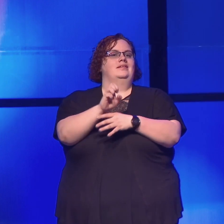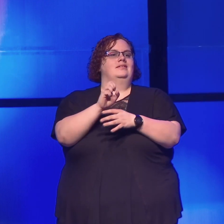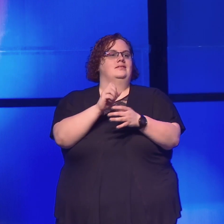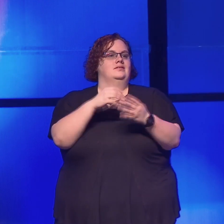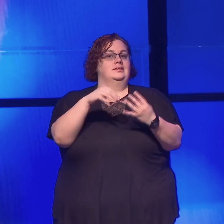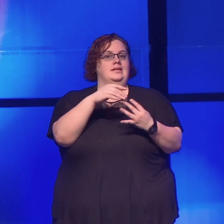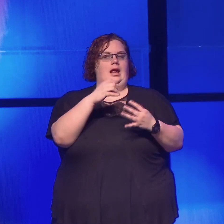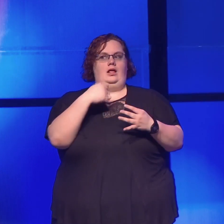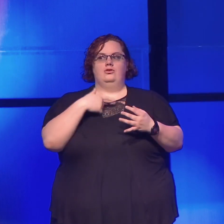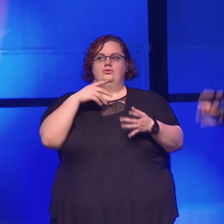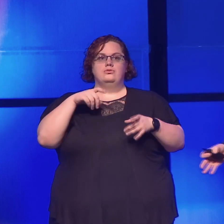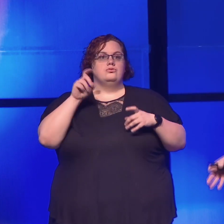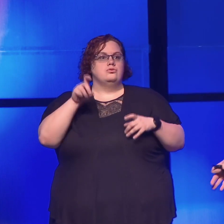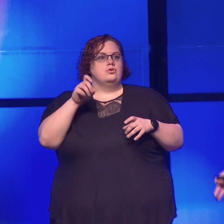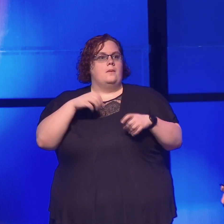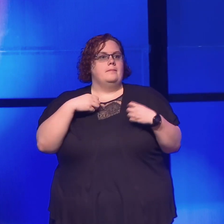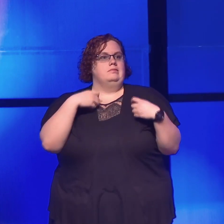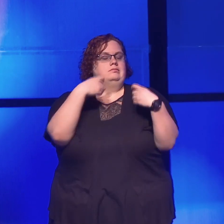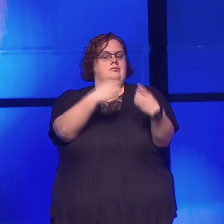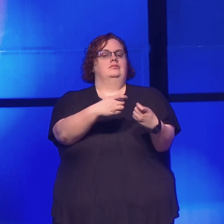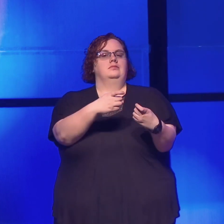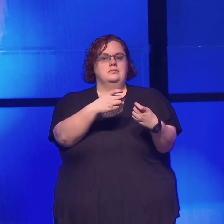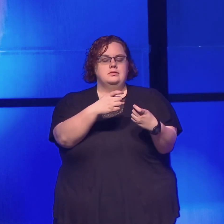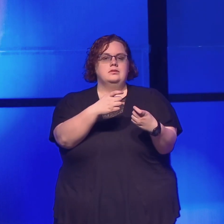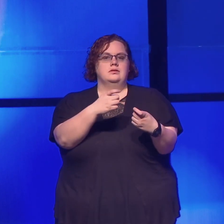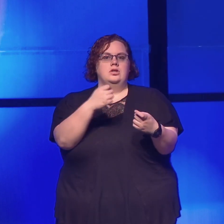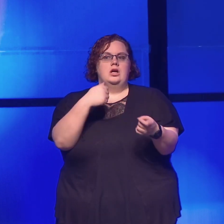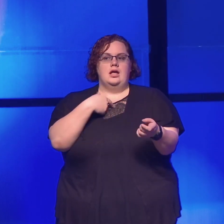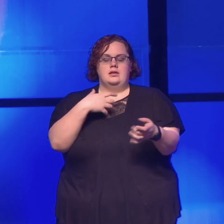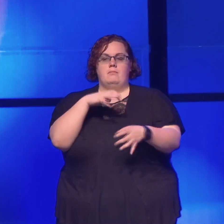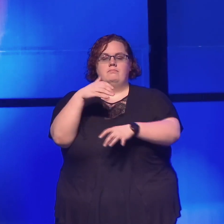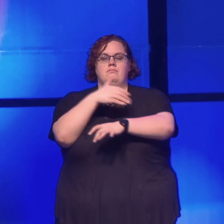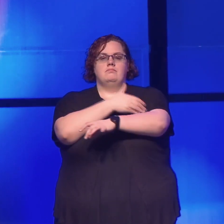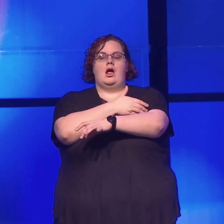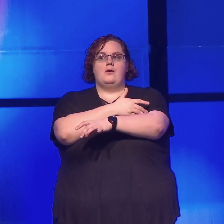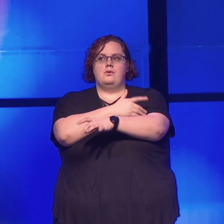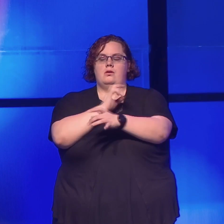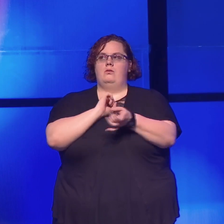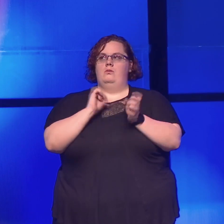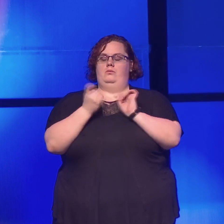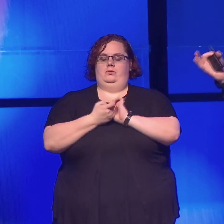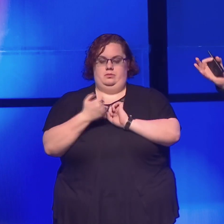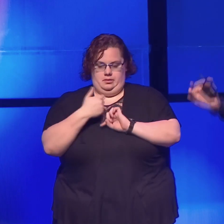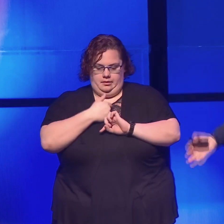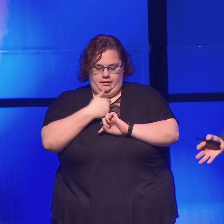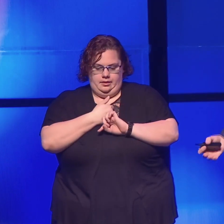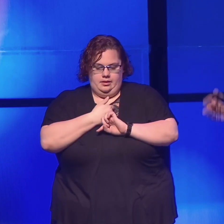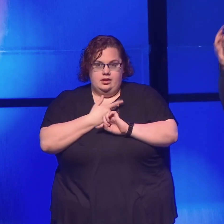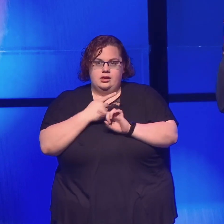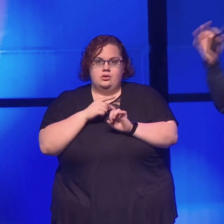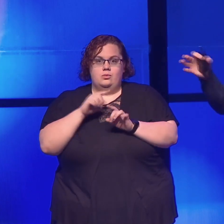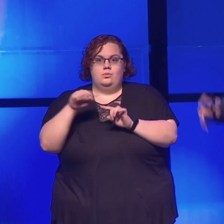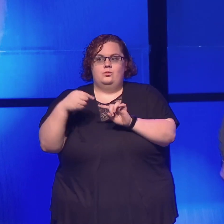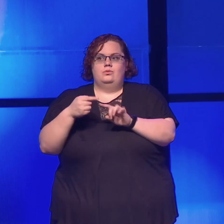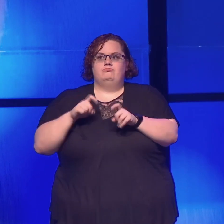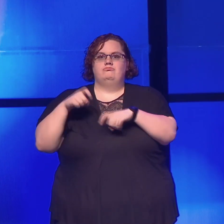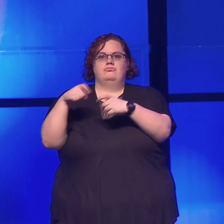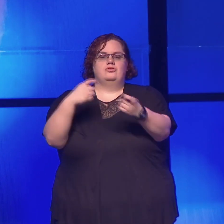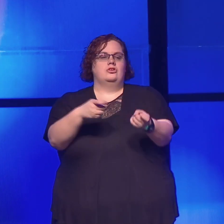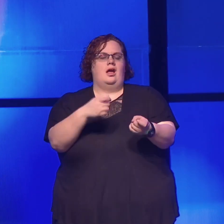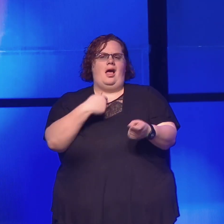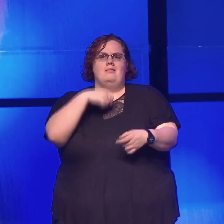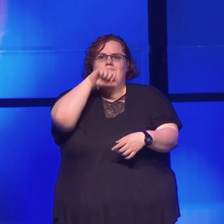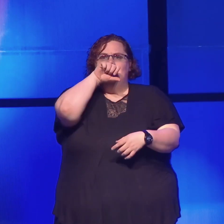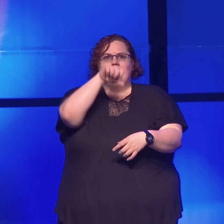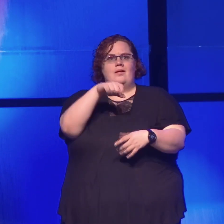Society, okay? And there's a power that transforms us as people when we are generous. It's just how the universe works. So I actually love talking about